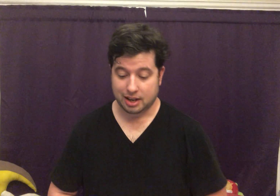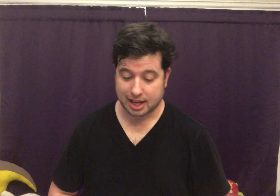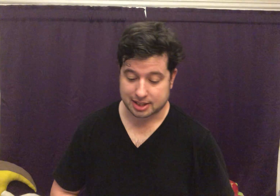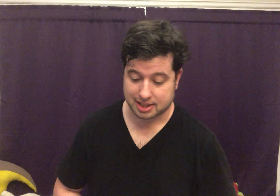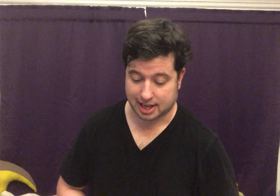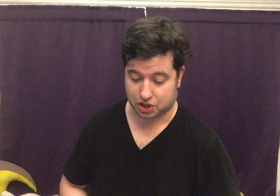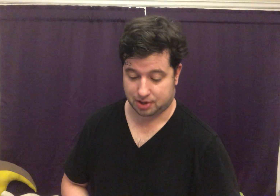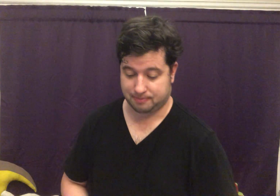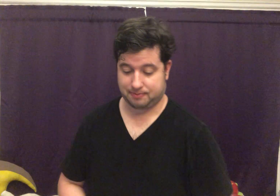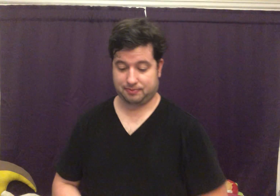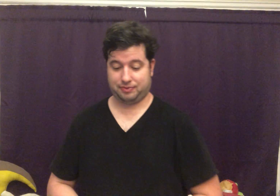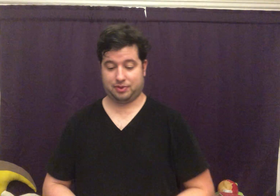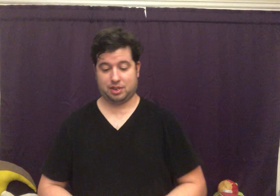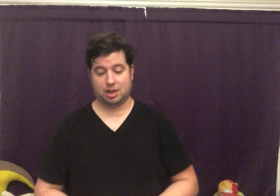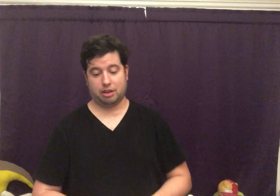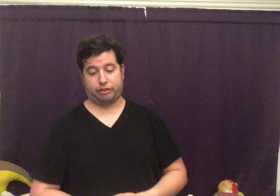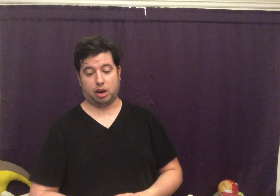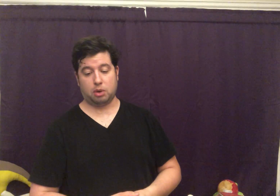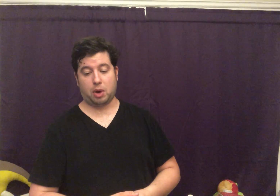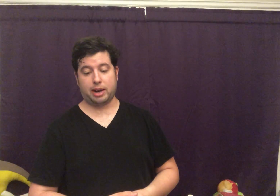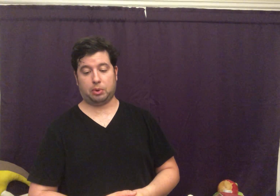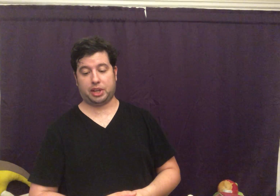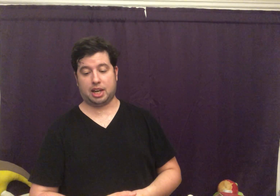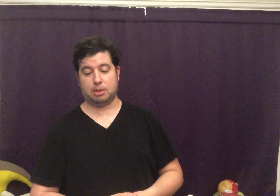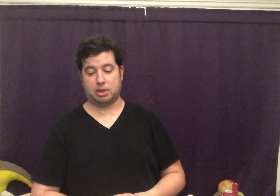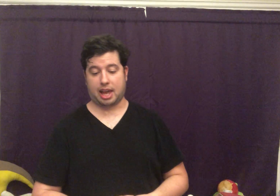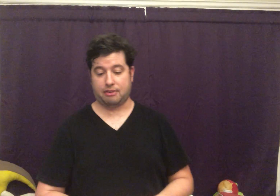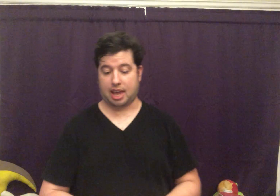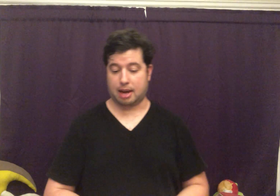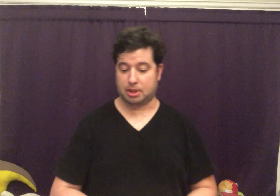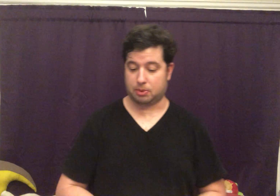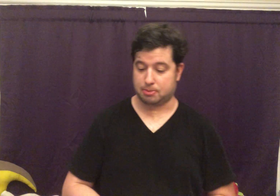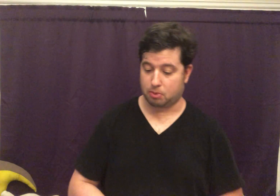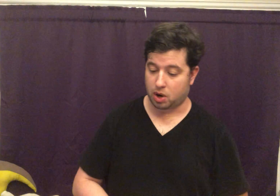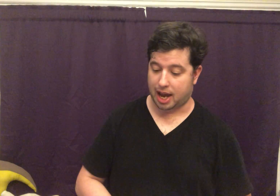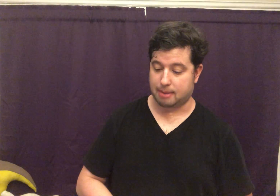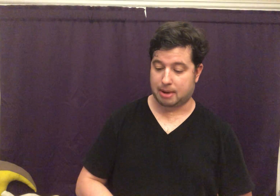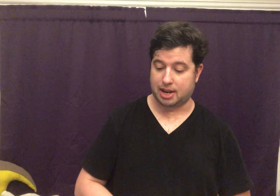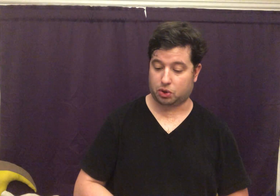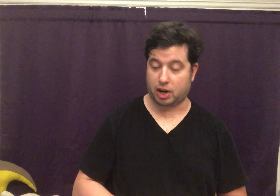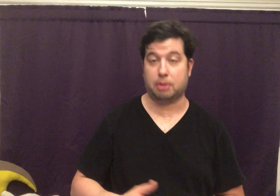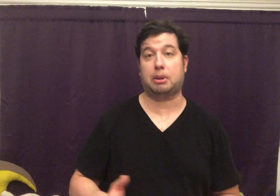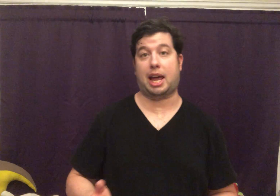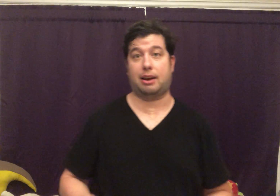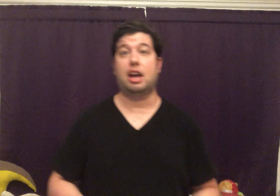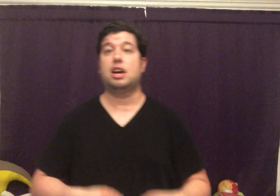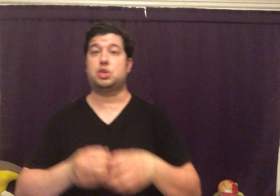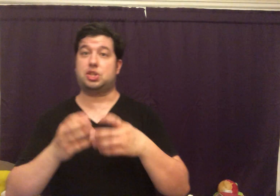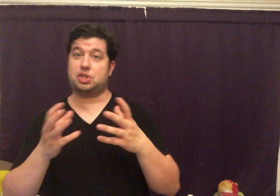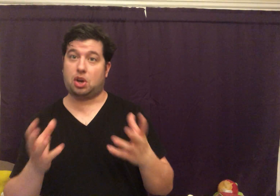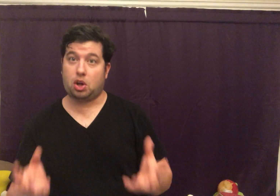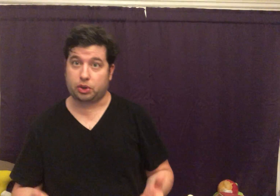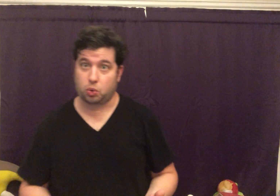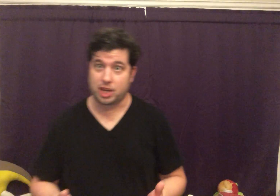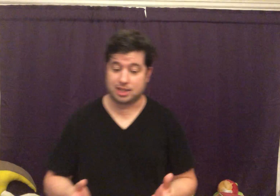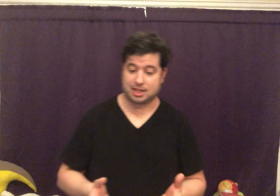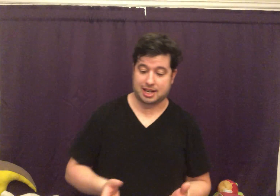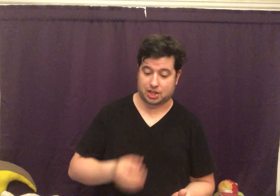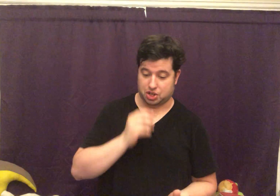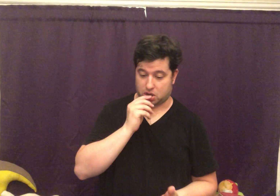Next section. Far and wide I ruled the kingdom with a heavy hand, but there was more I had in mind, a greater plan. So this is all the Queen's section, all